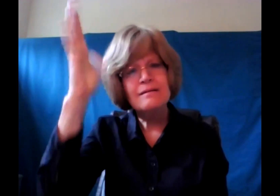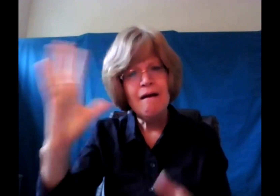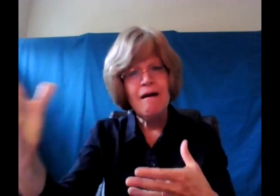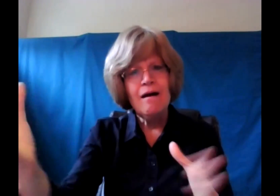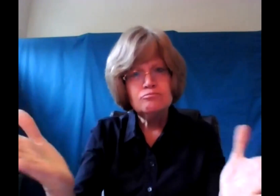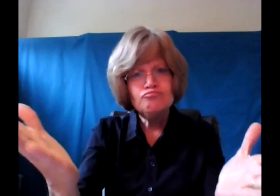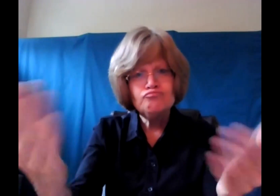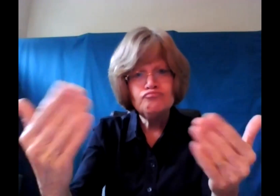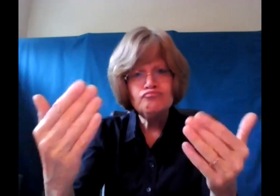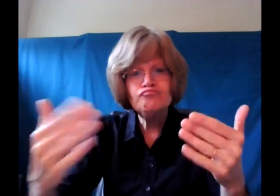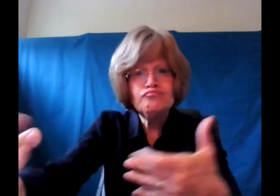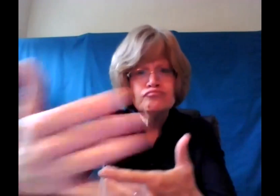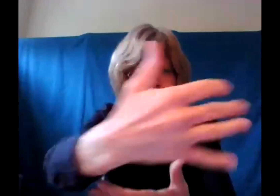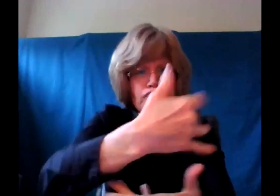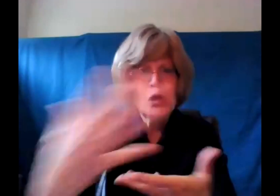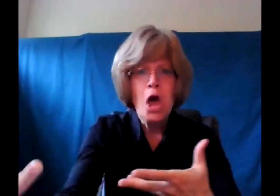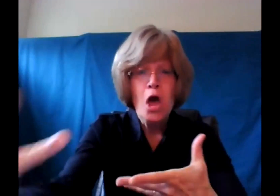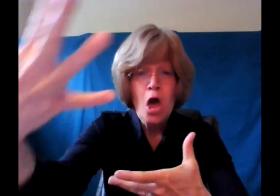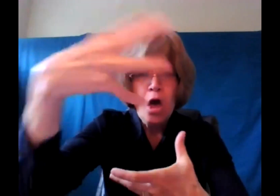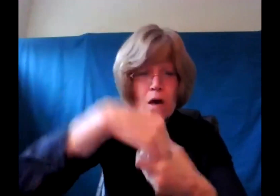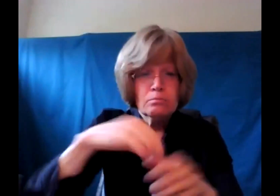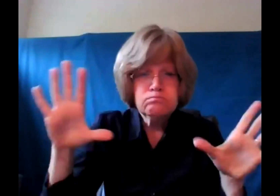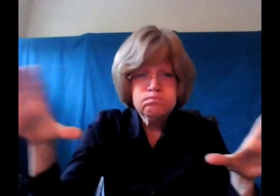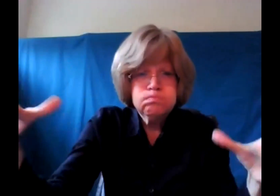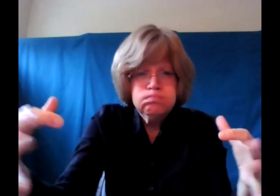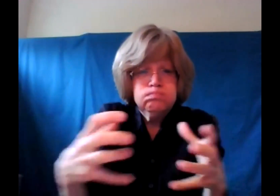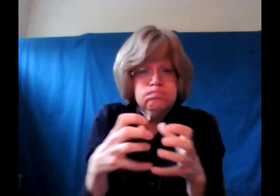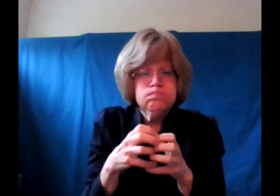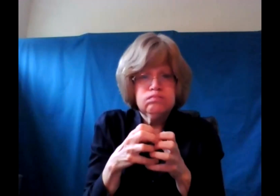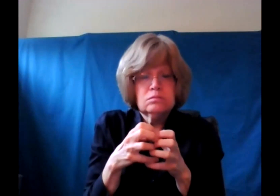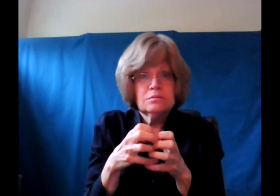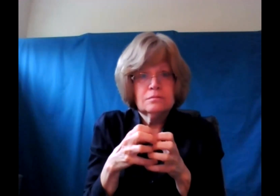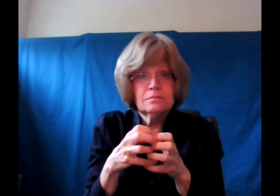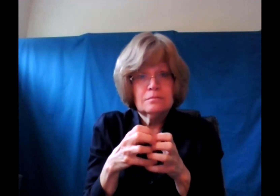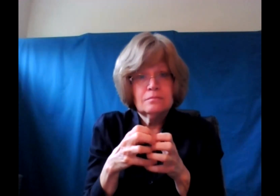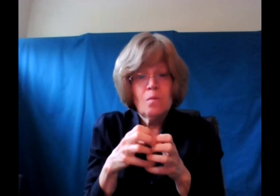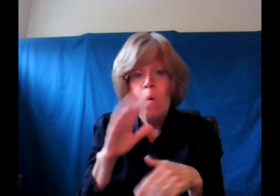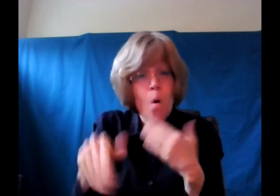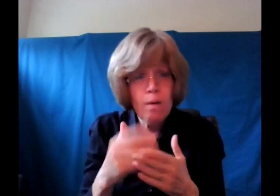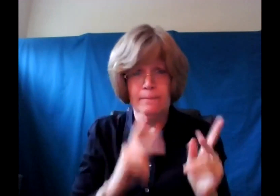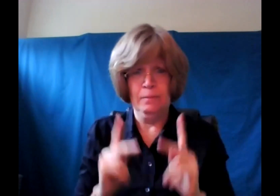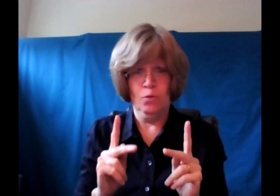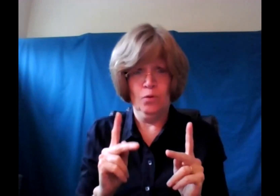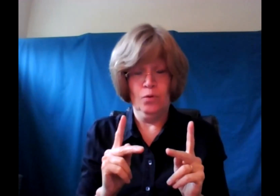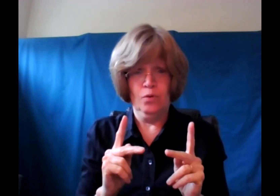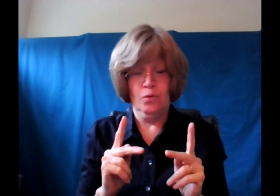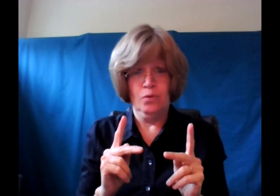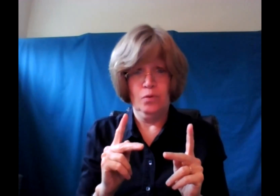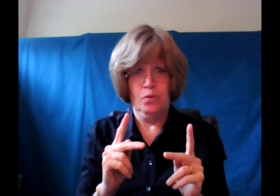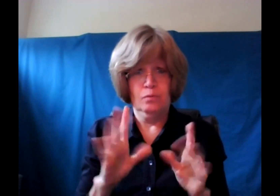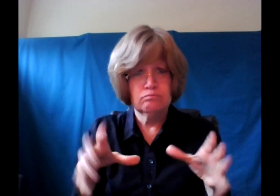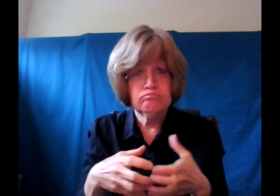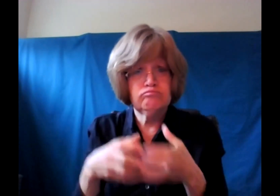inclusive and has brought all people into the scope of